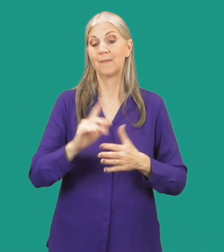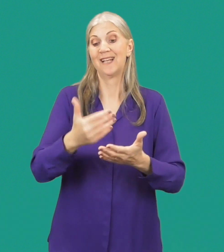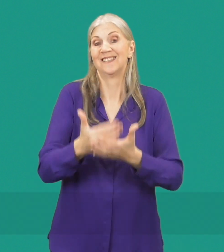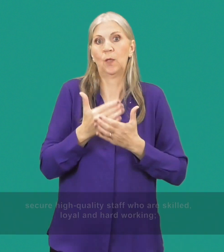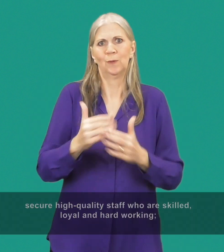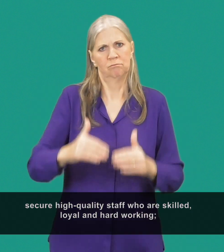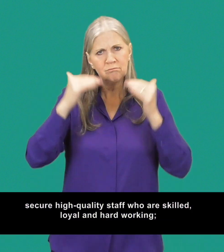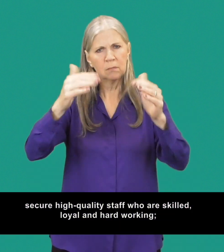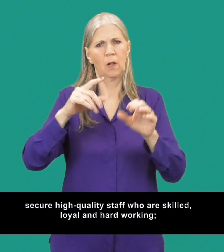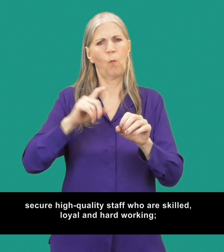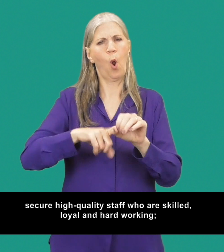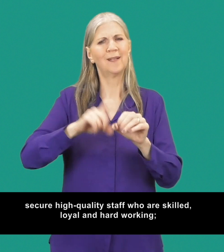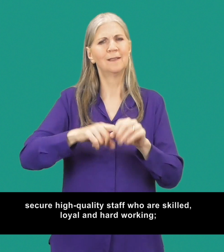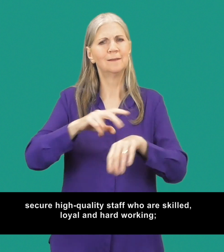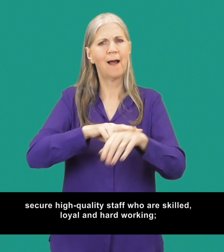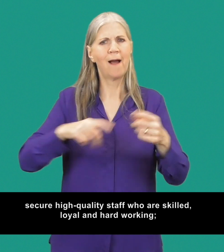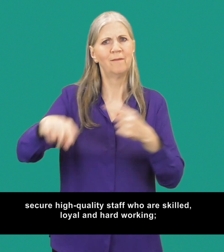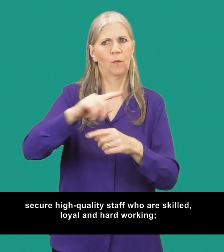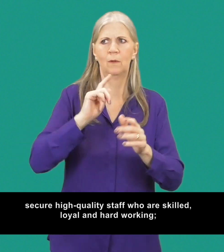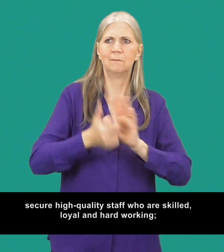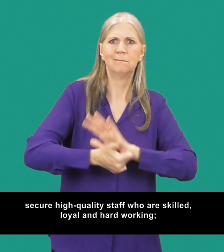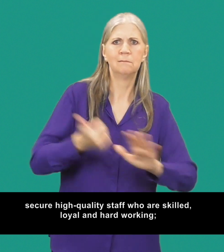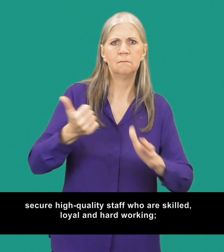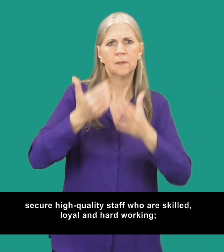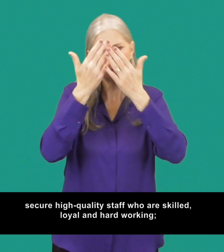who are skilled, loyal, and hardworking,